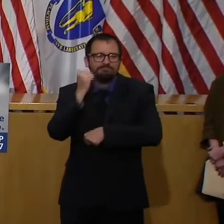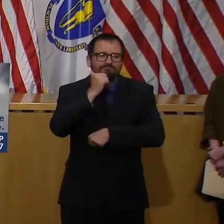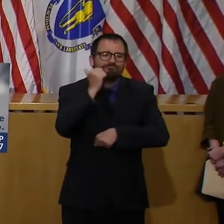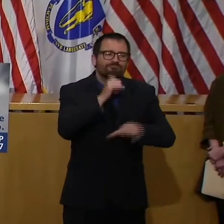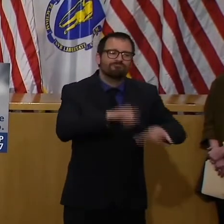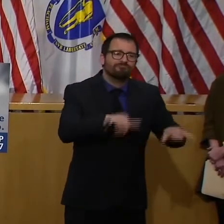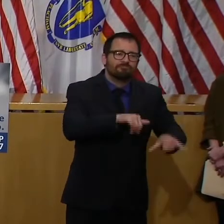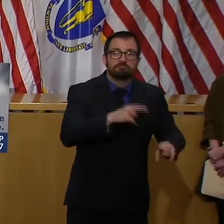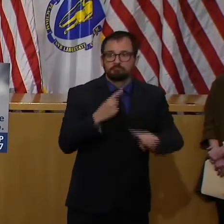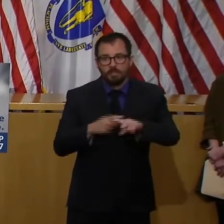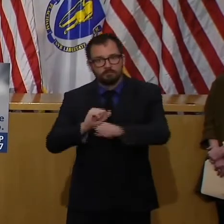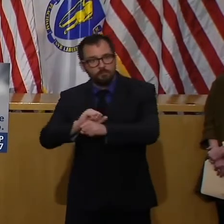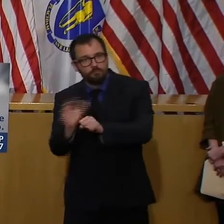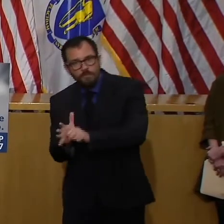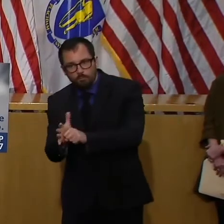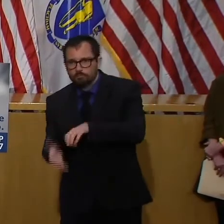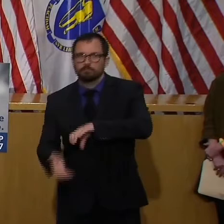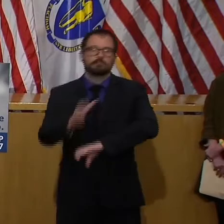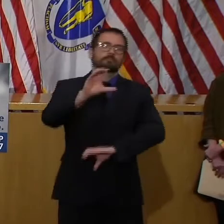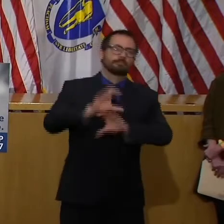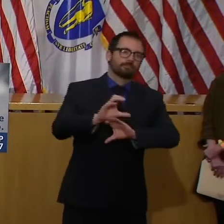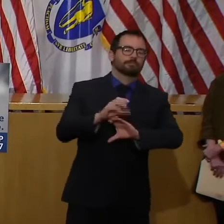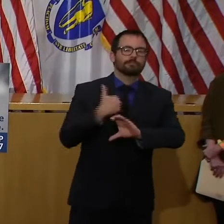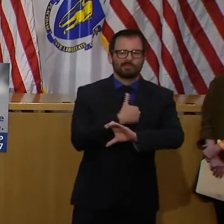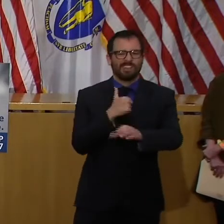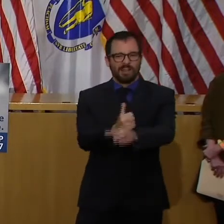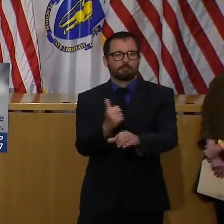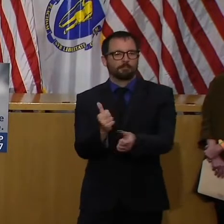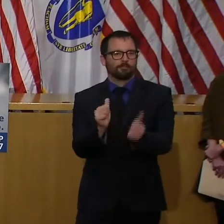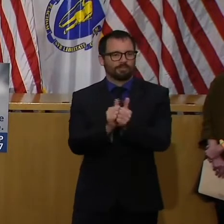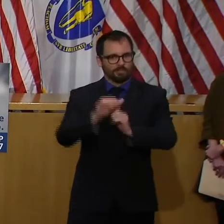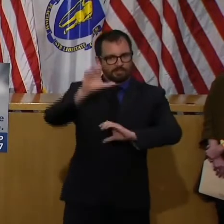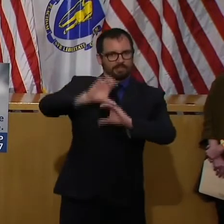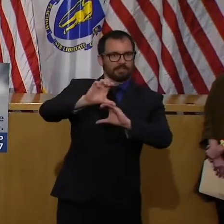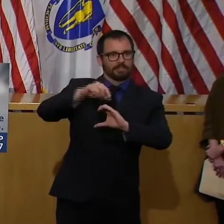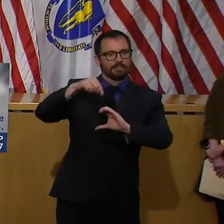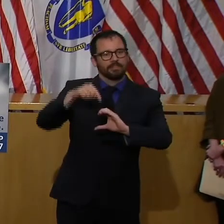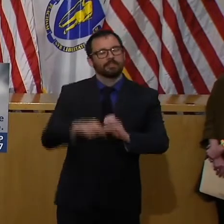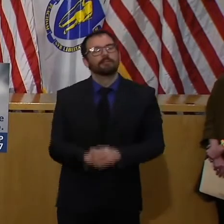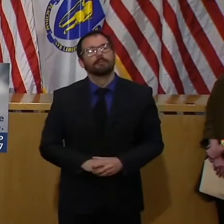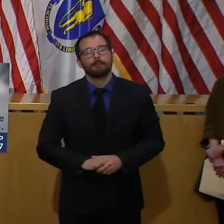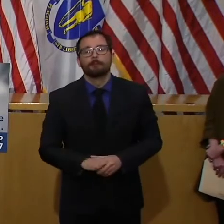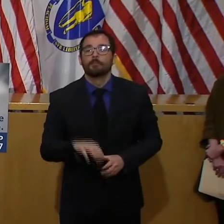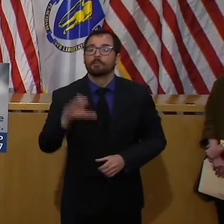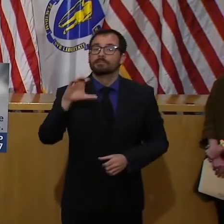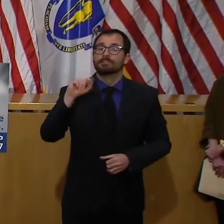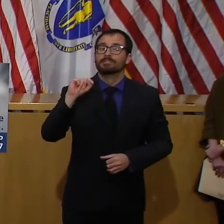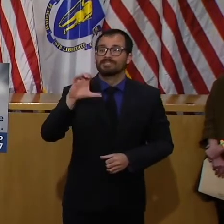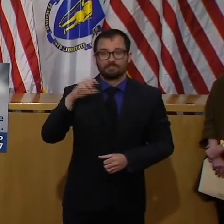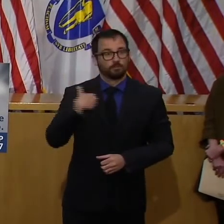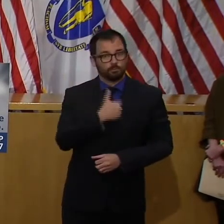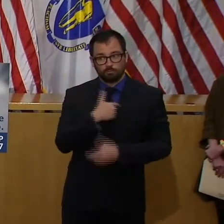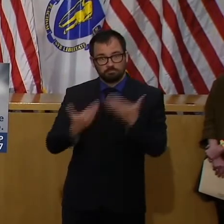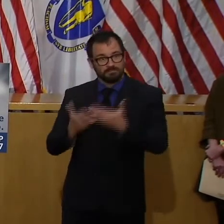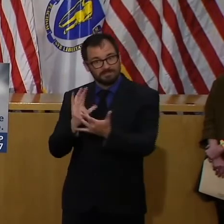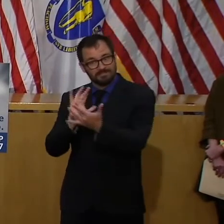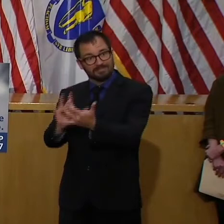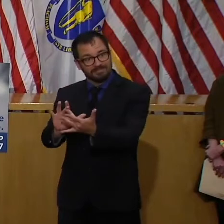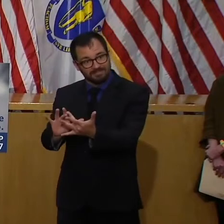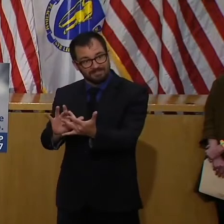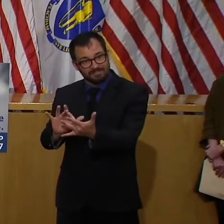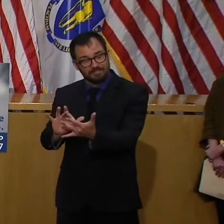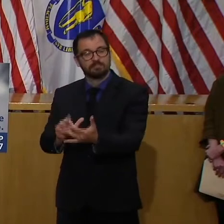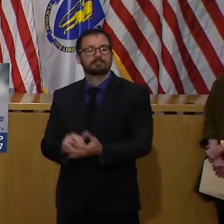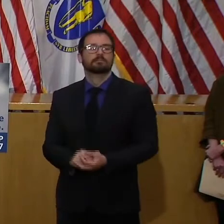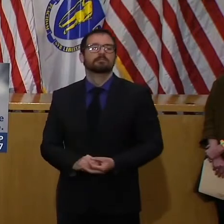end, if you get a call from the Community Tracing Collaborative, we are a representative of the